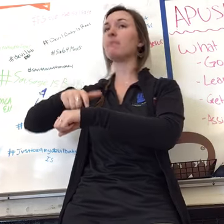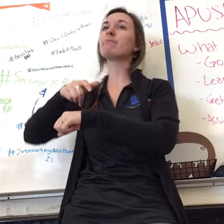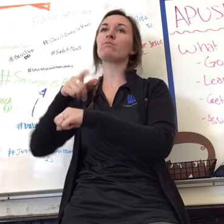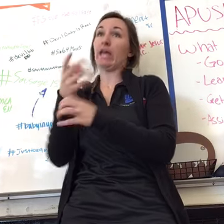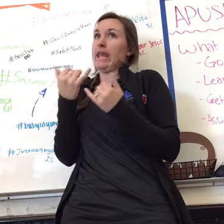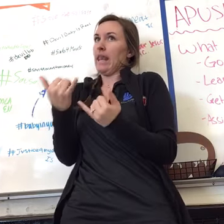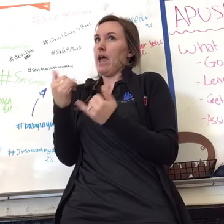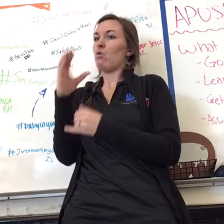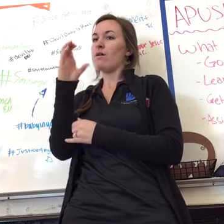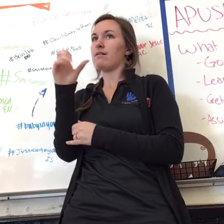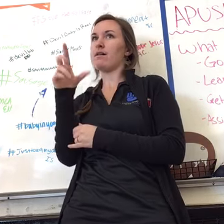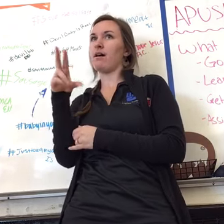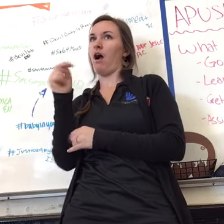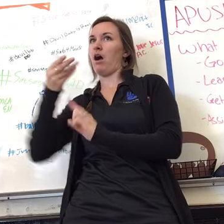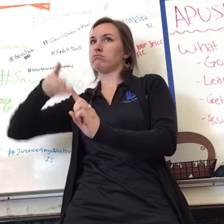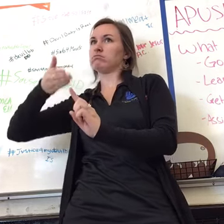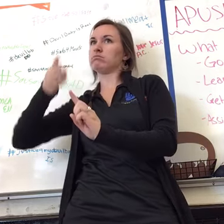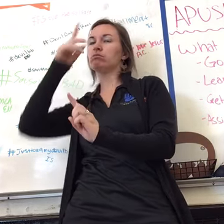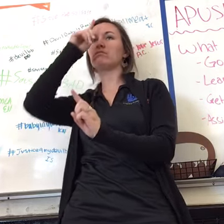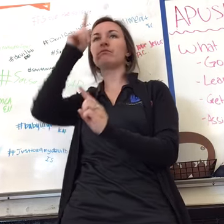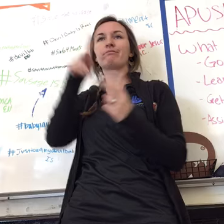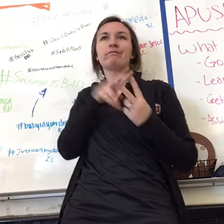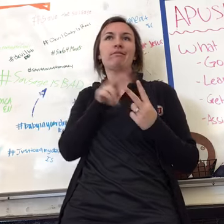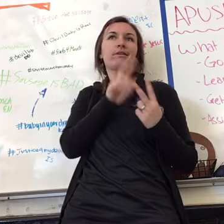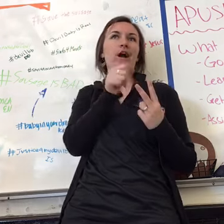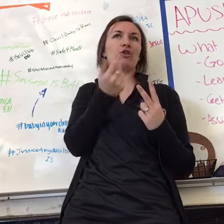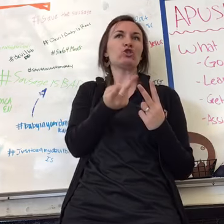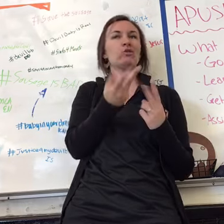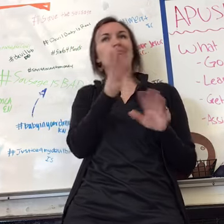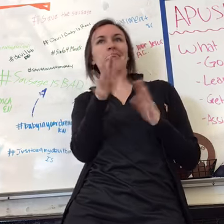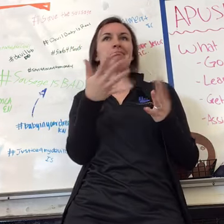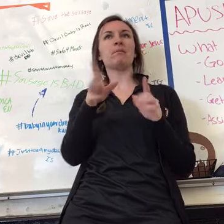used in other imperial kingdoms by Britain.